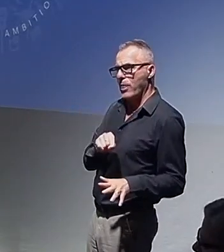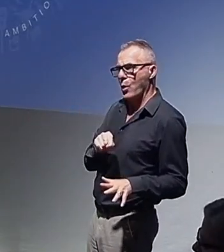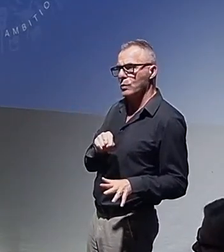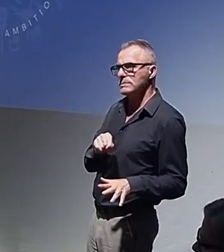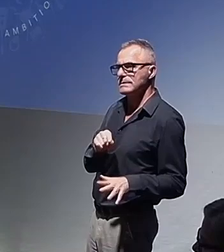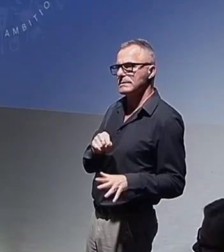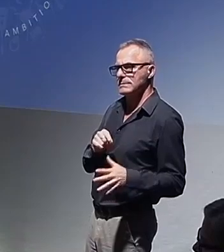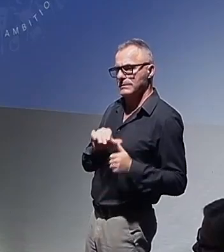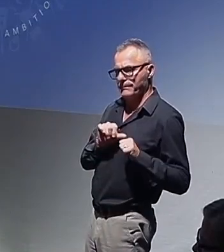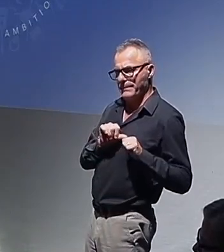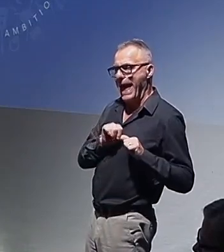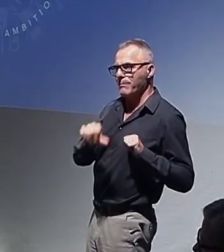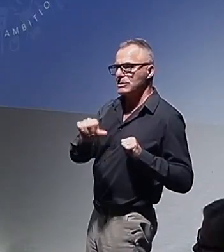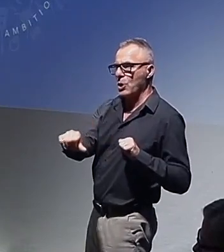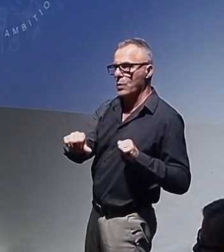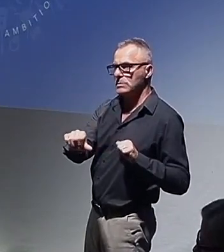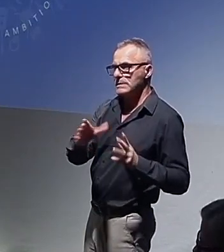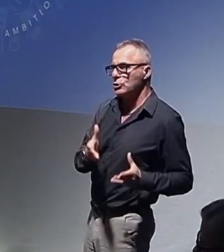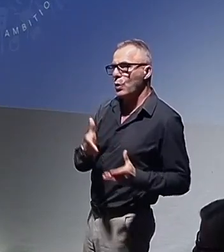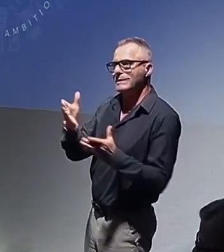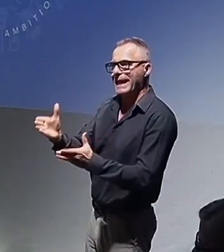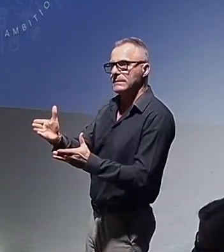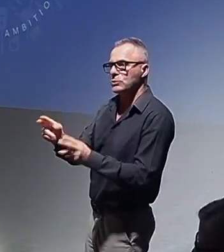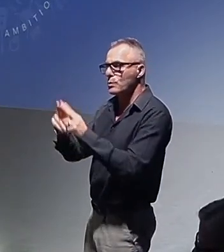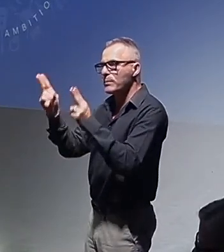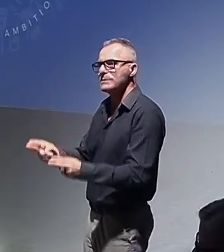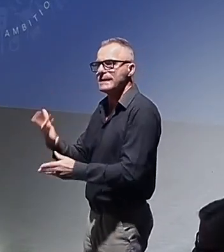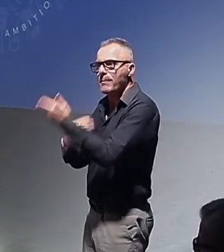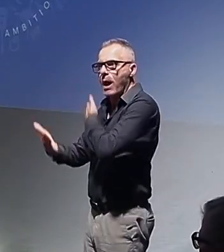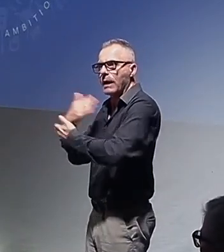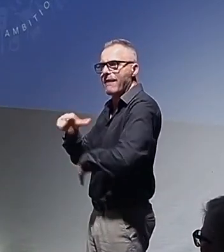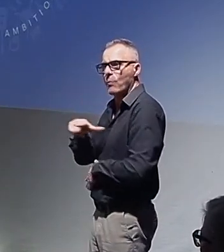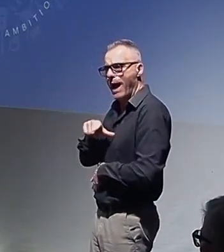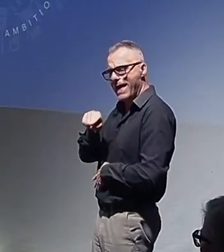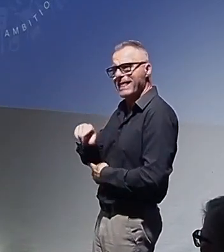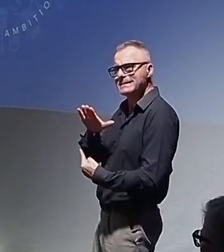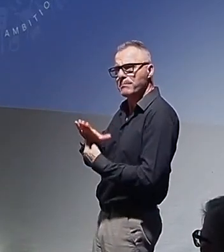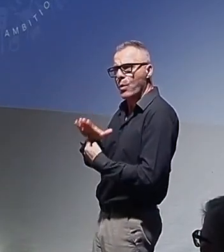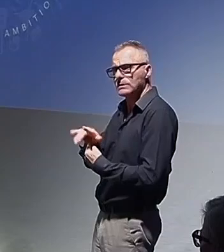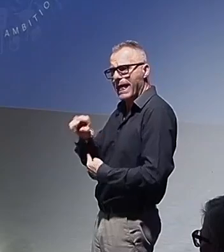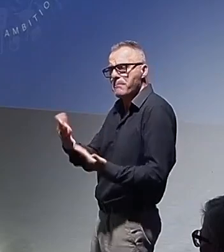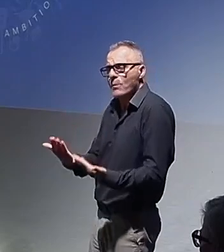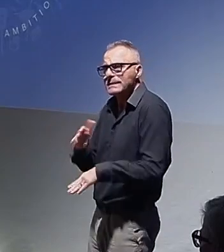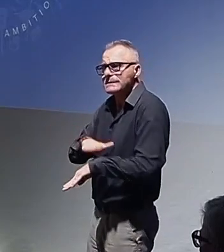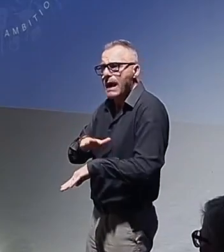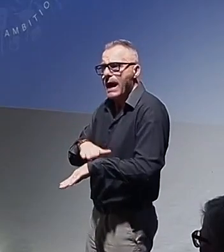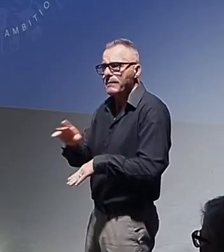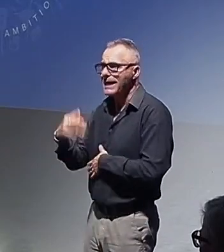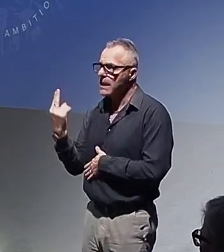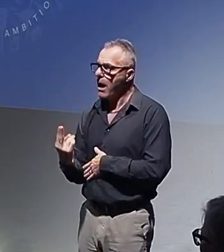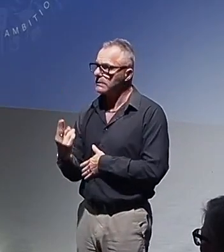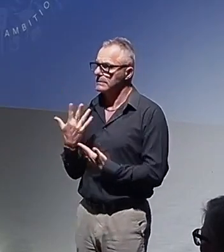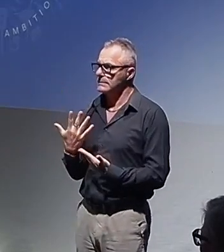to some museum archive because they're so important about like that moment and what as artists, as storytellers we